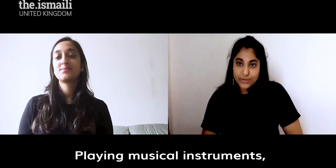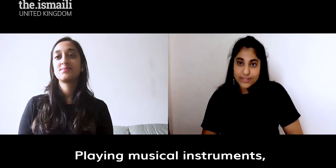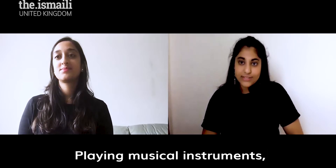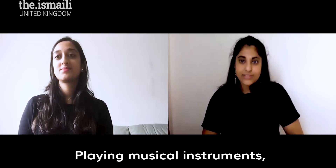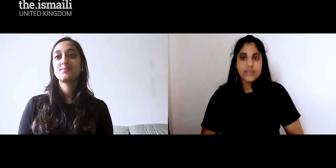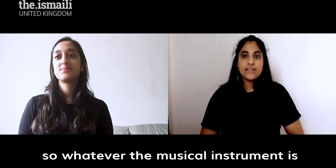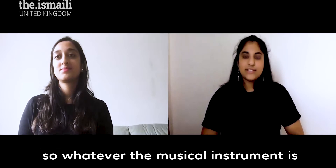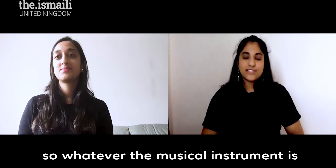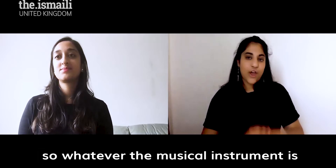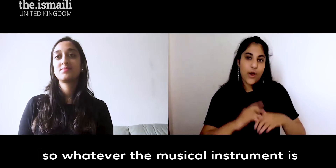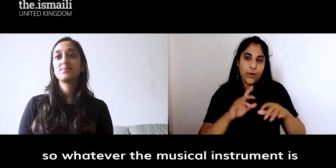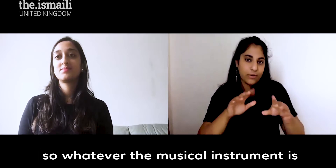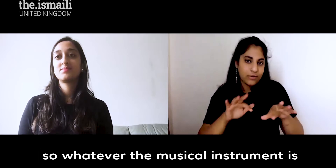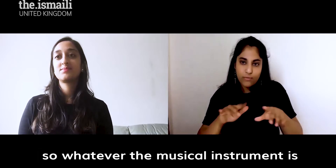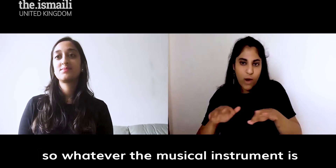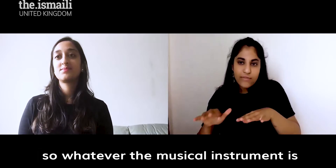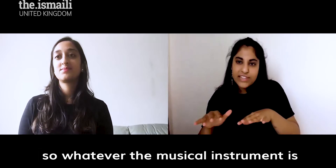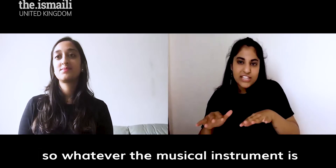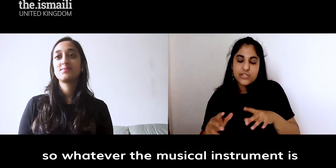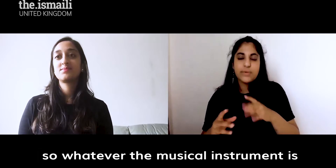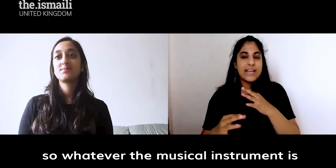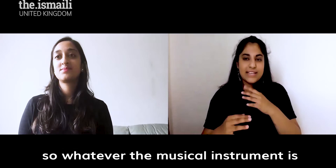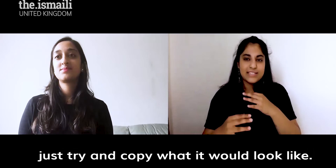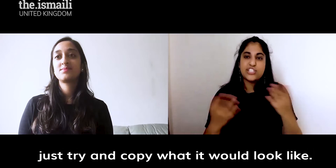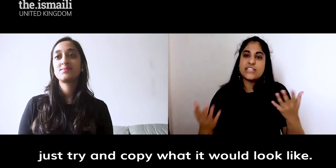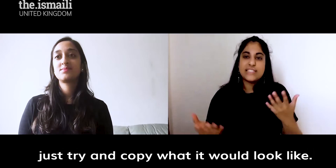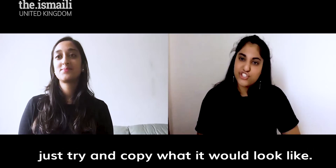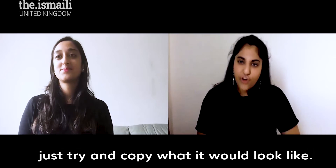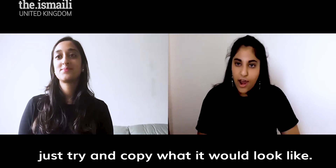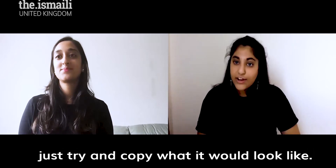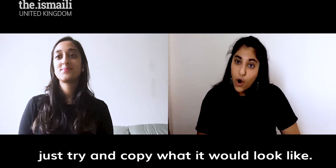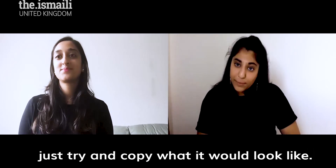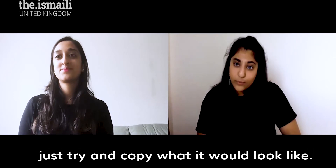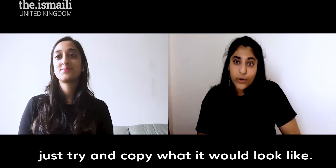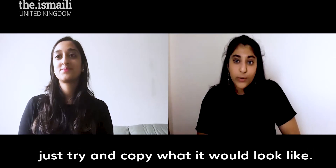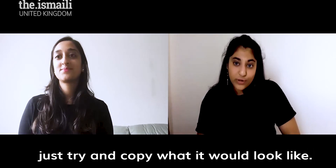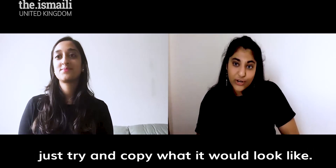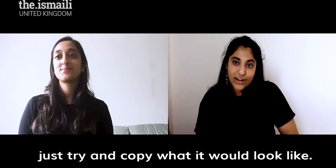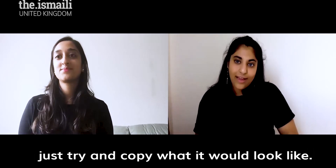instruments, so whatever the instrument is, just try and copy what it would look like.